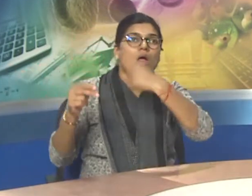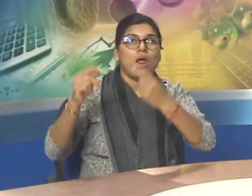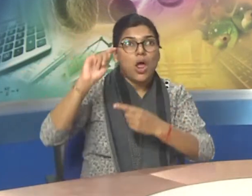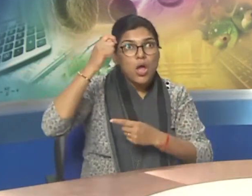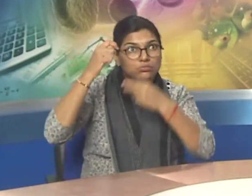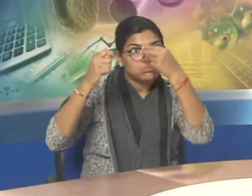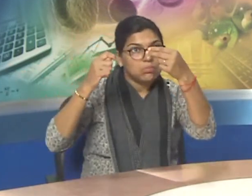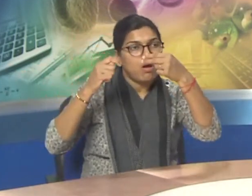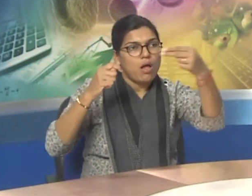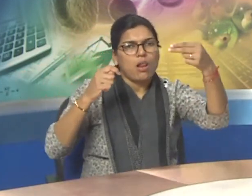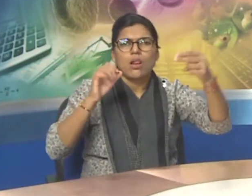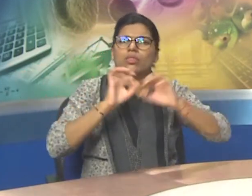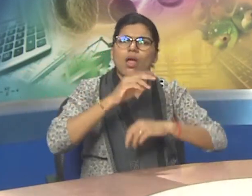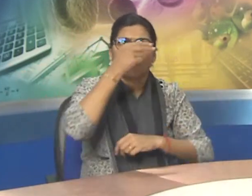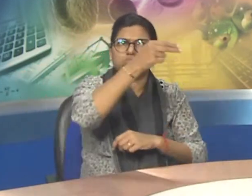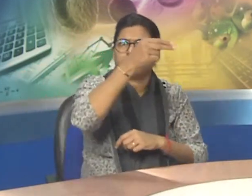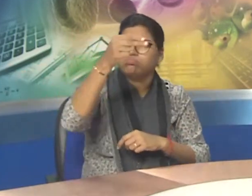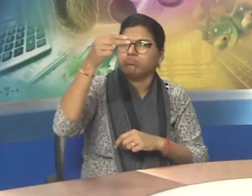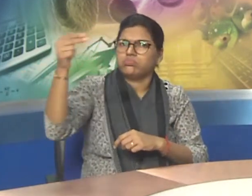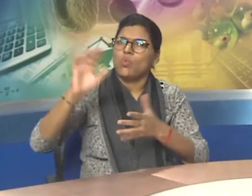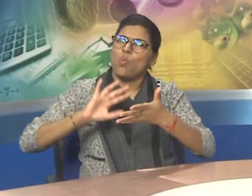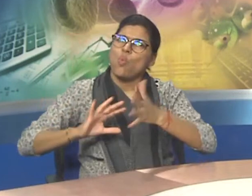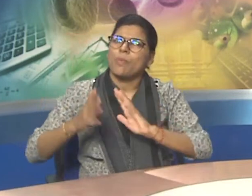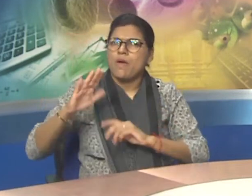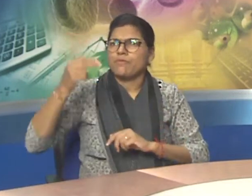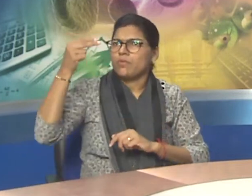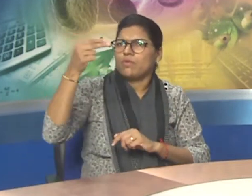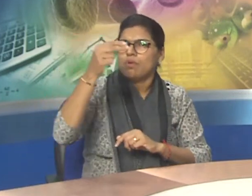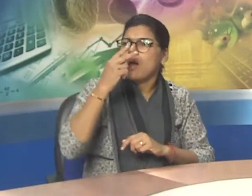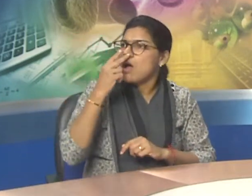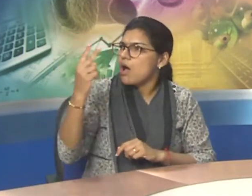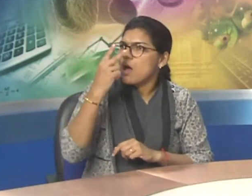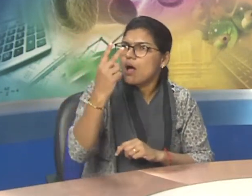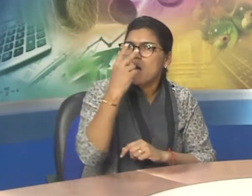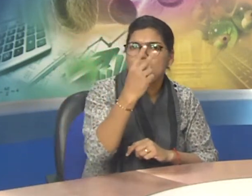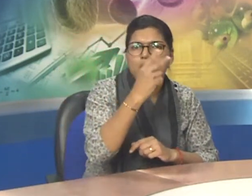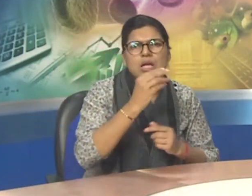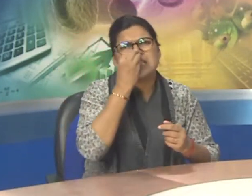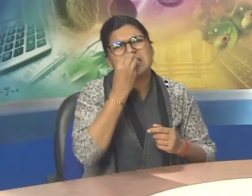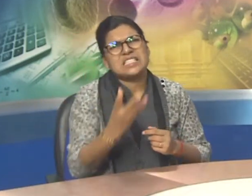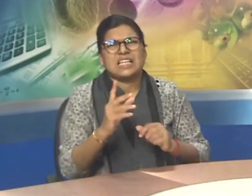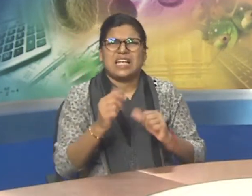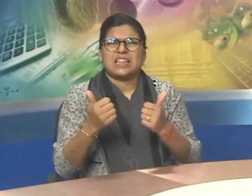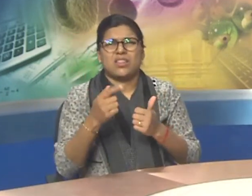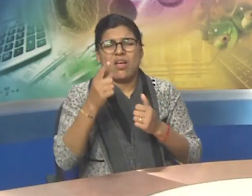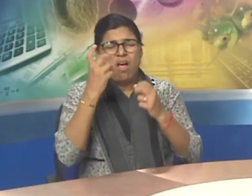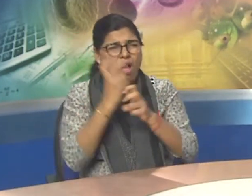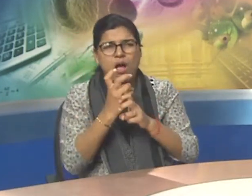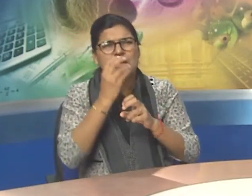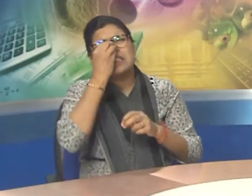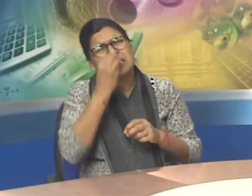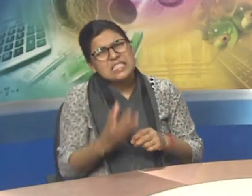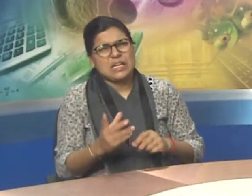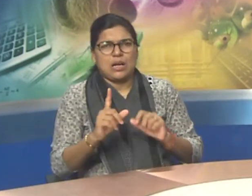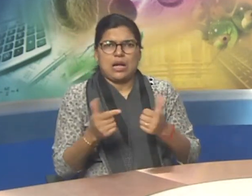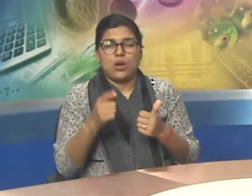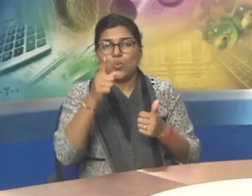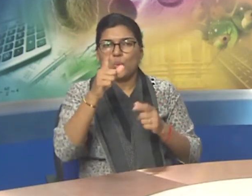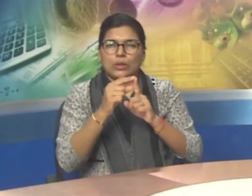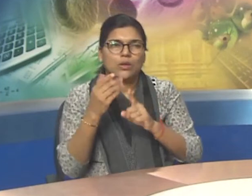The way the books are kept on the shelf is easy for everyone. So that is why it is